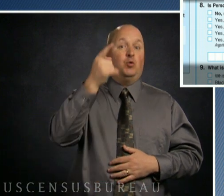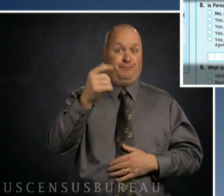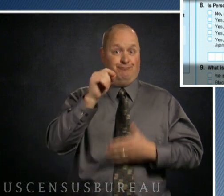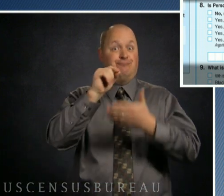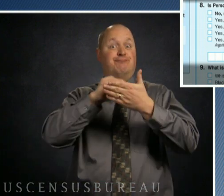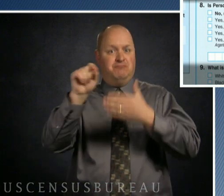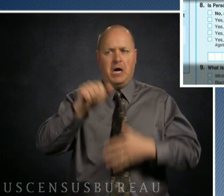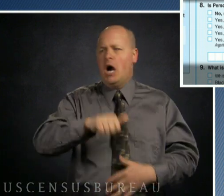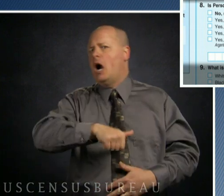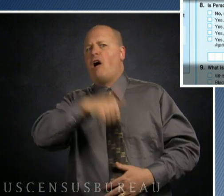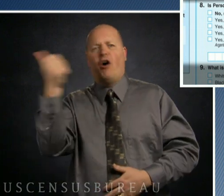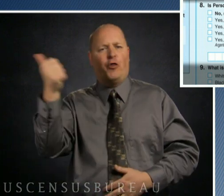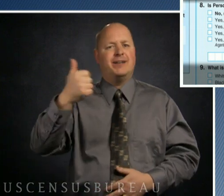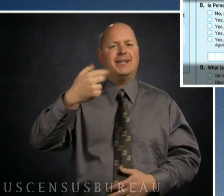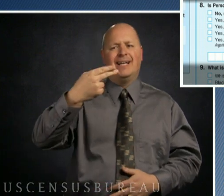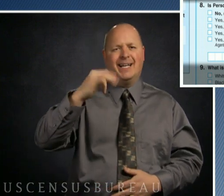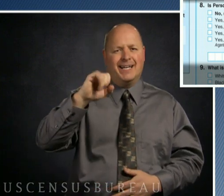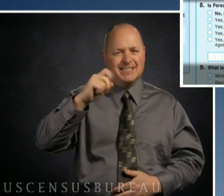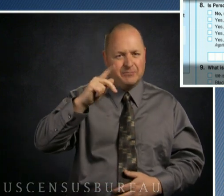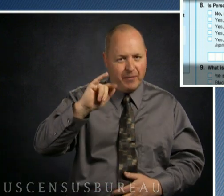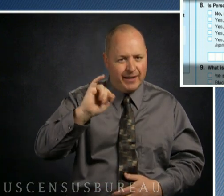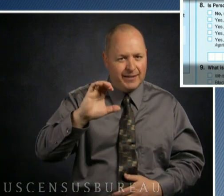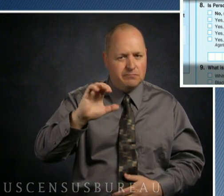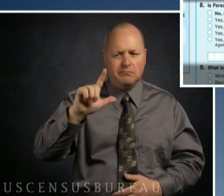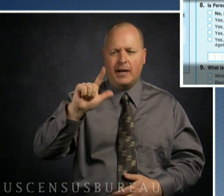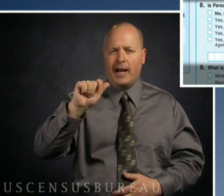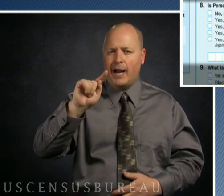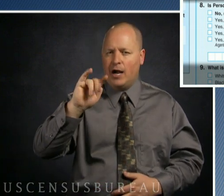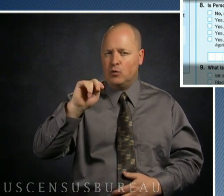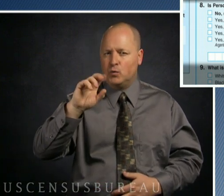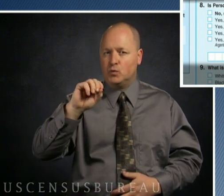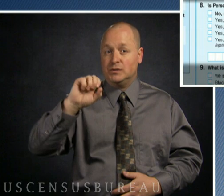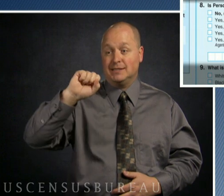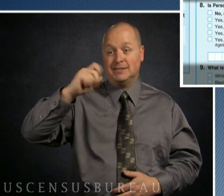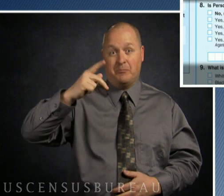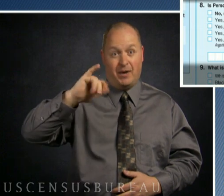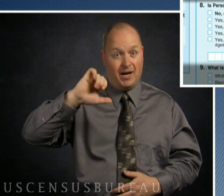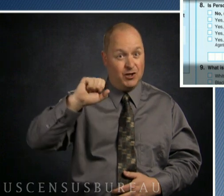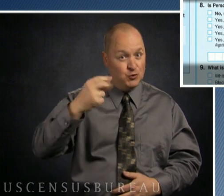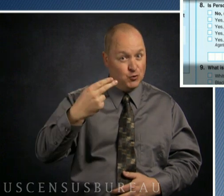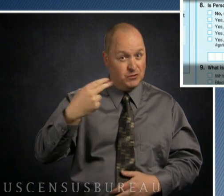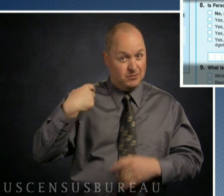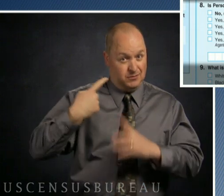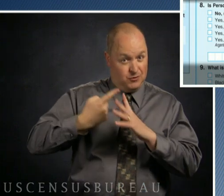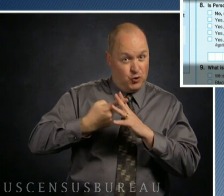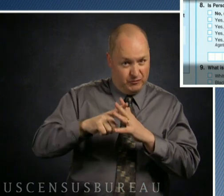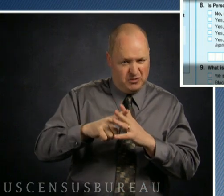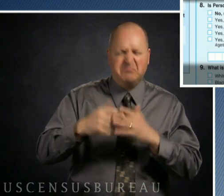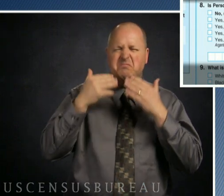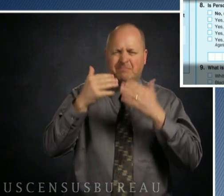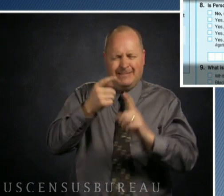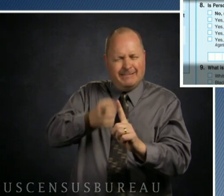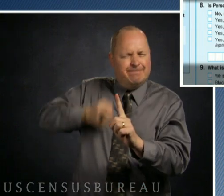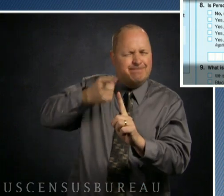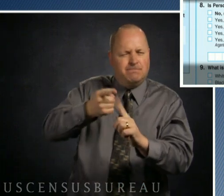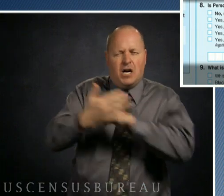If you mark another Hispanic, Latino, or Spanish origin, please print person 1's specific